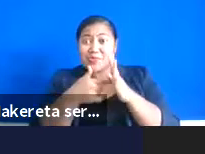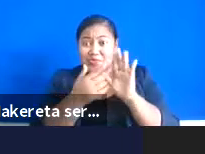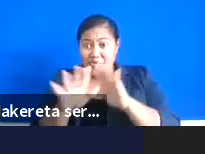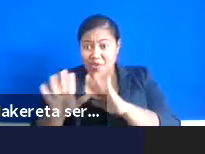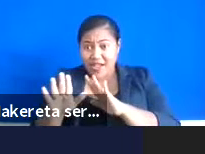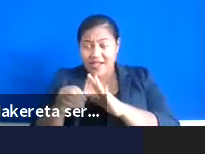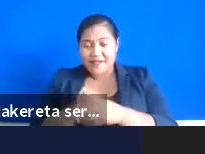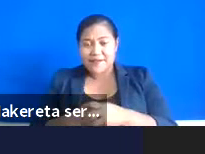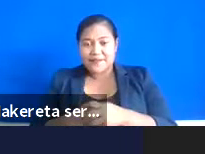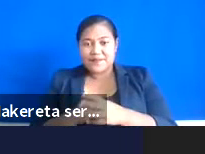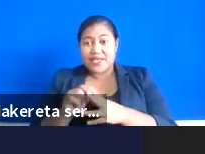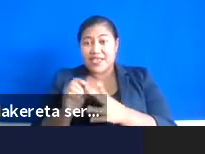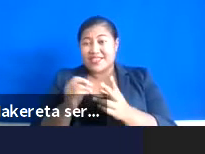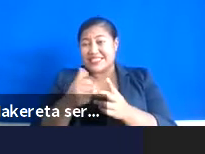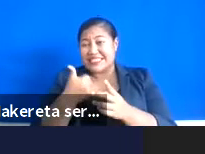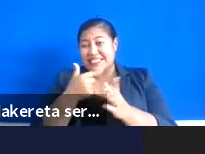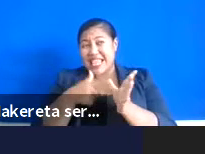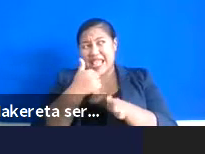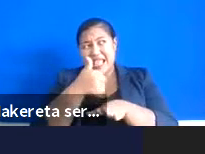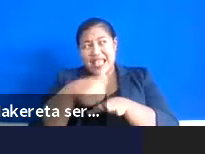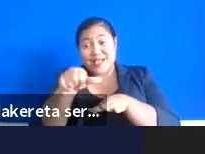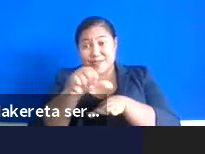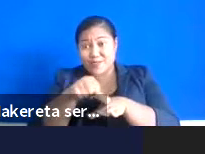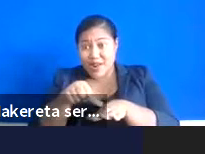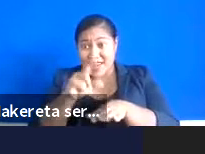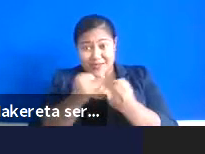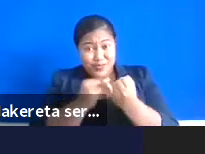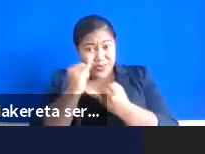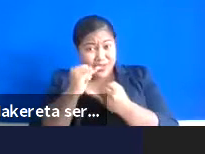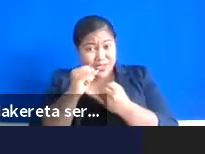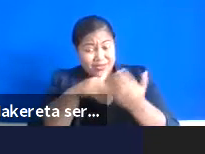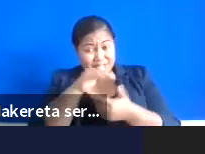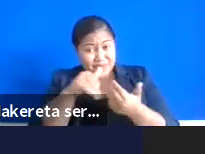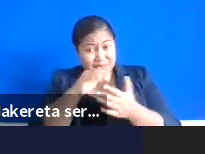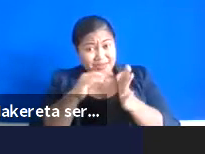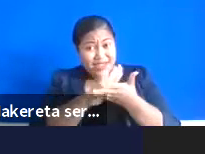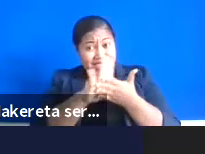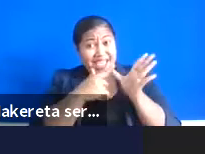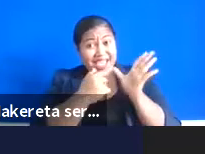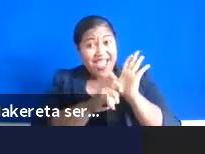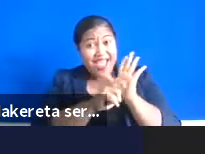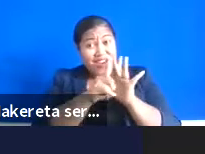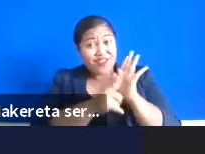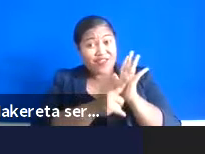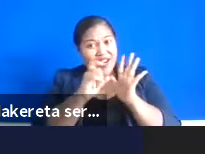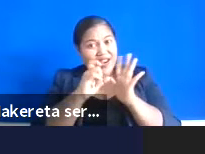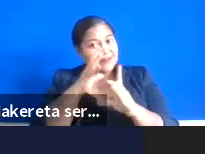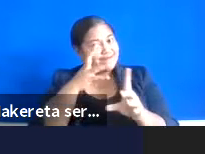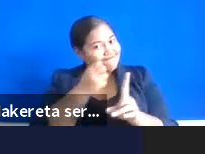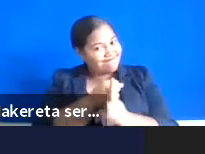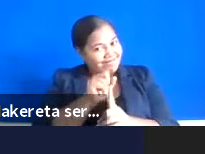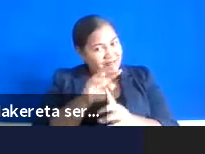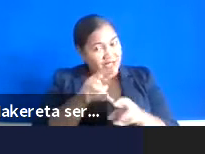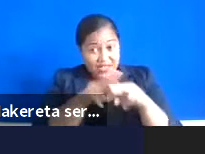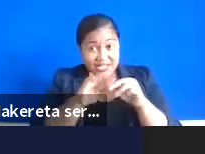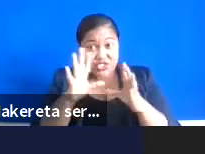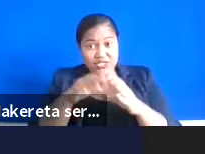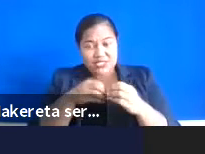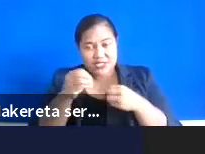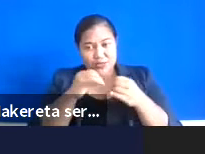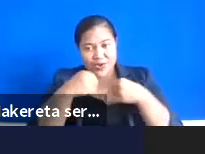early april or in april severe tropical cyclone harold um really impacted fiji solomon islands vanuatu